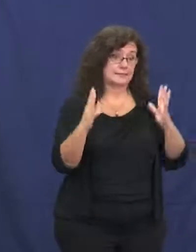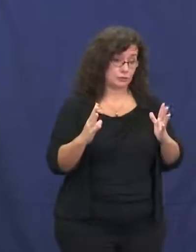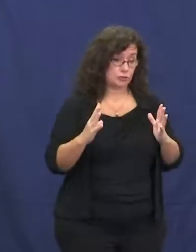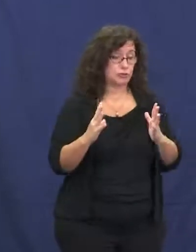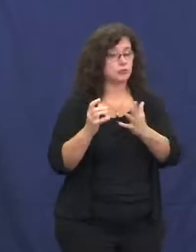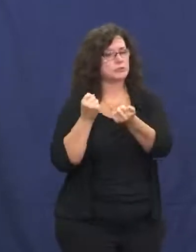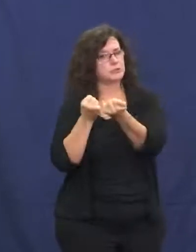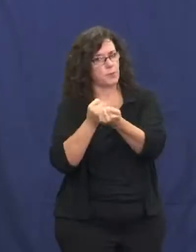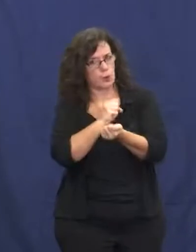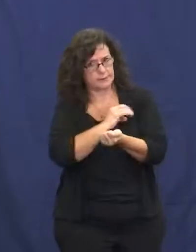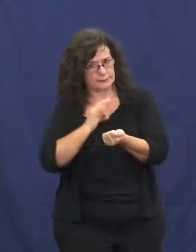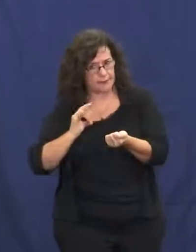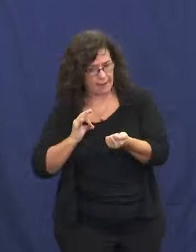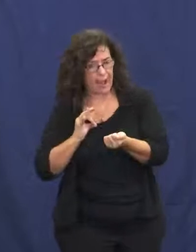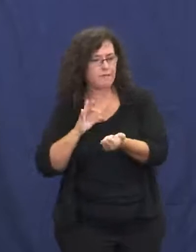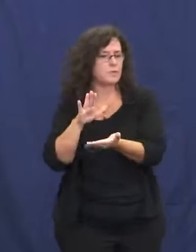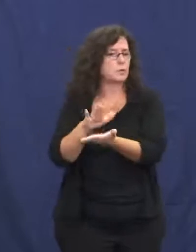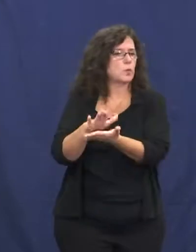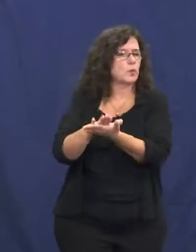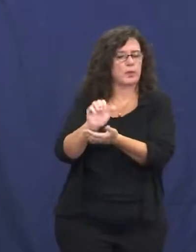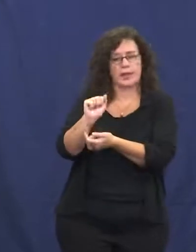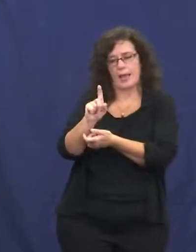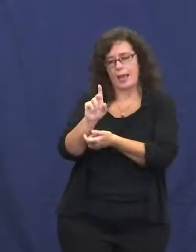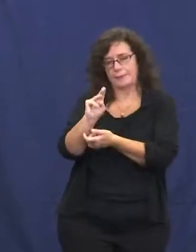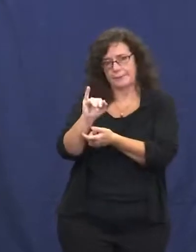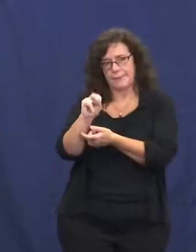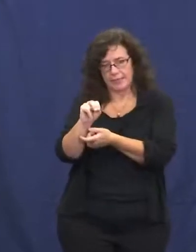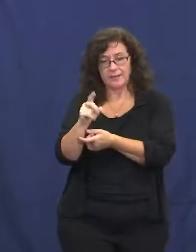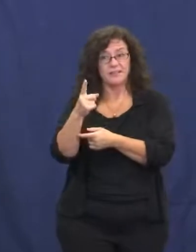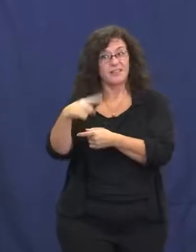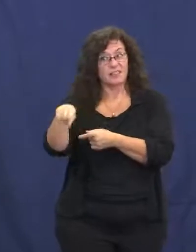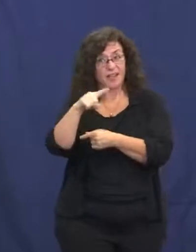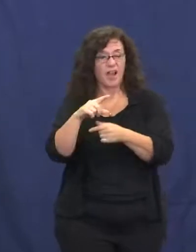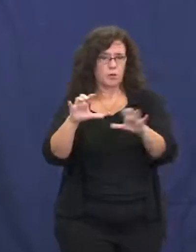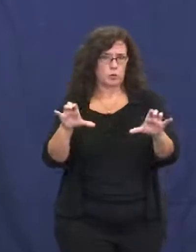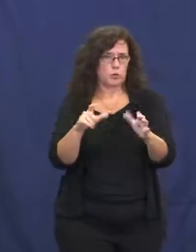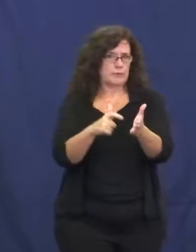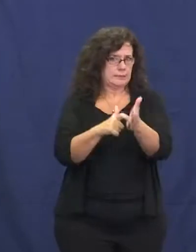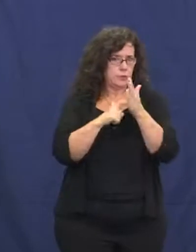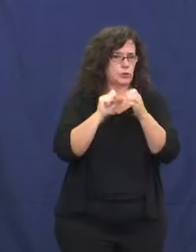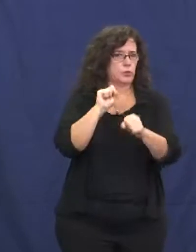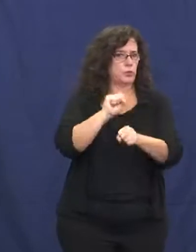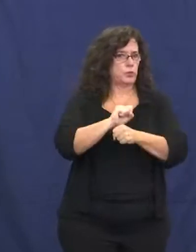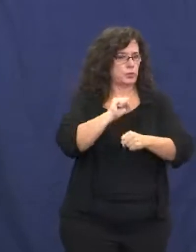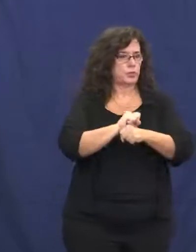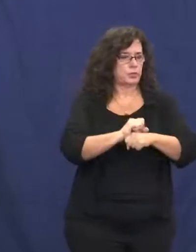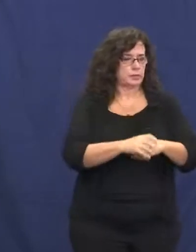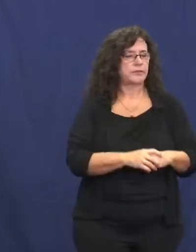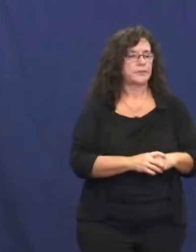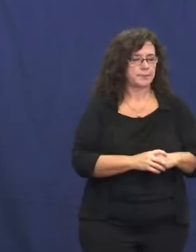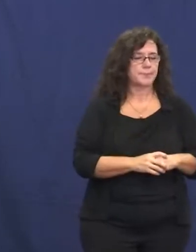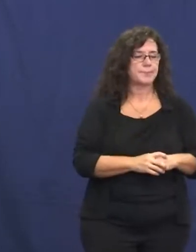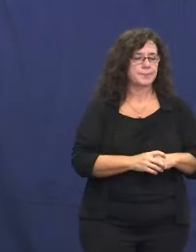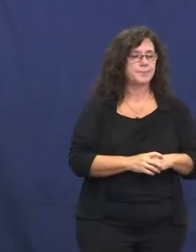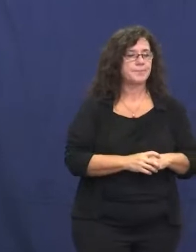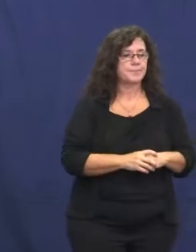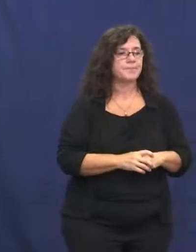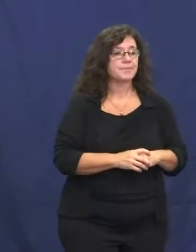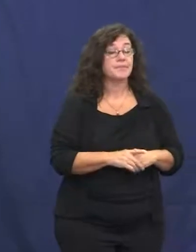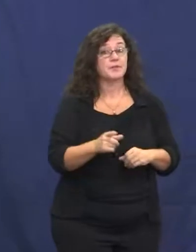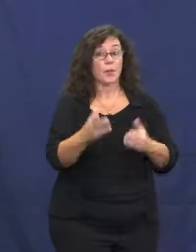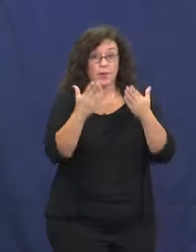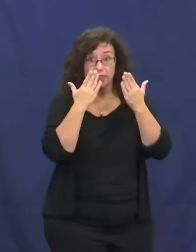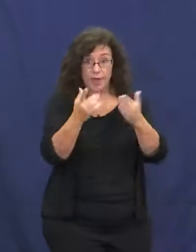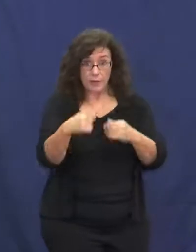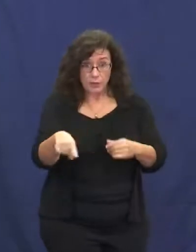administrators who are doing the essential educational work during this pandemic. But an even bigger thank you to the